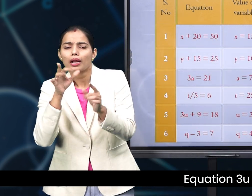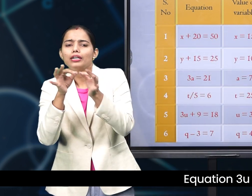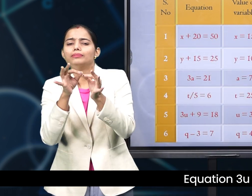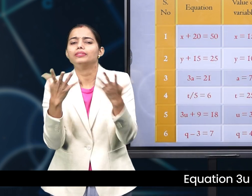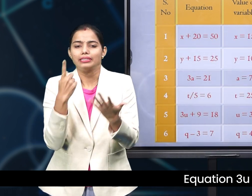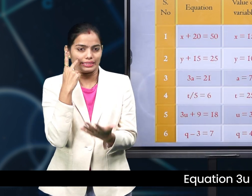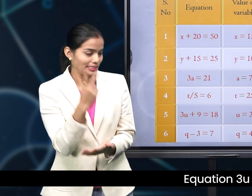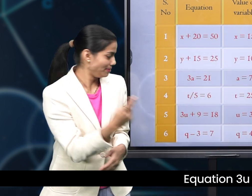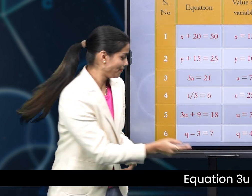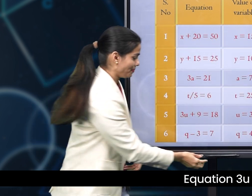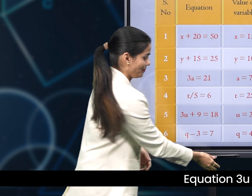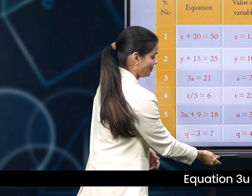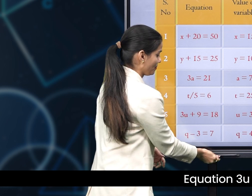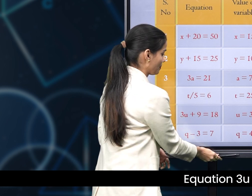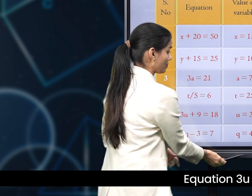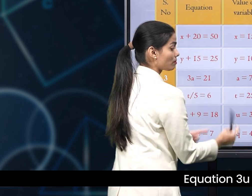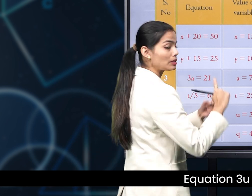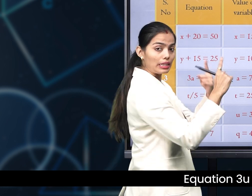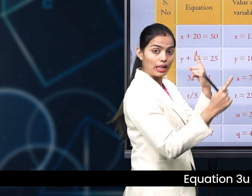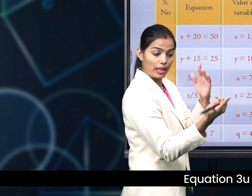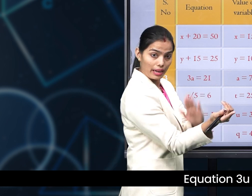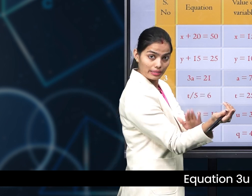Equation 3u plus 9 is equal to 80